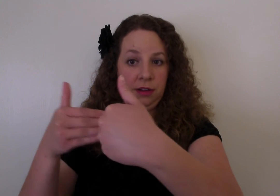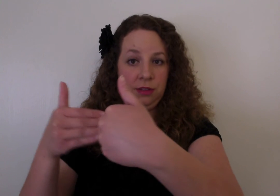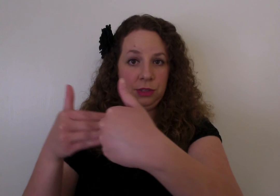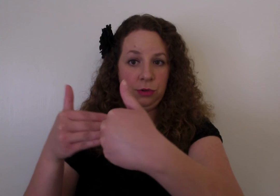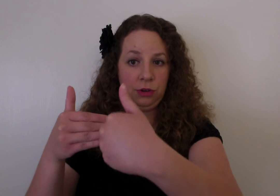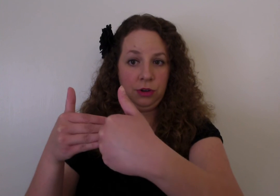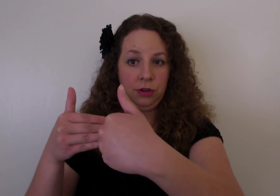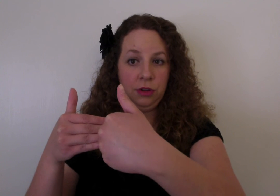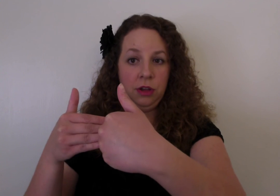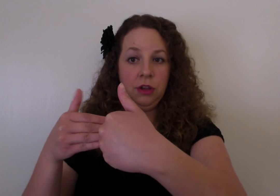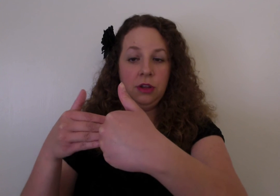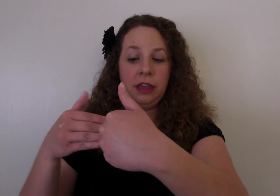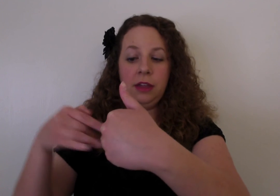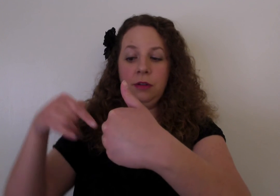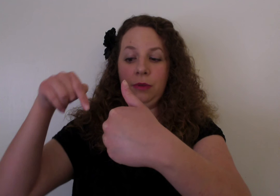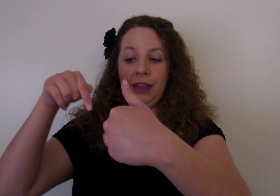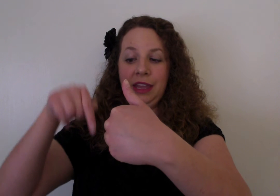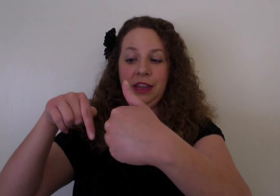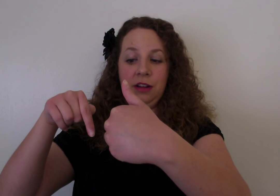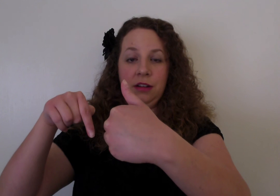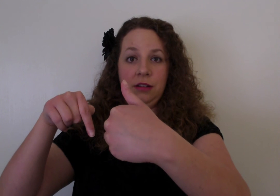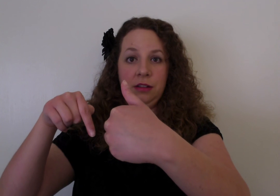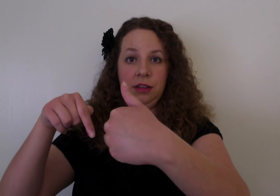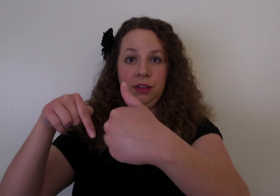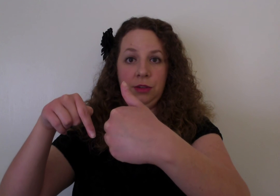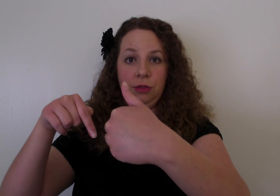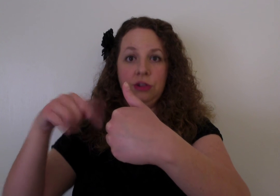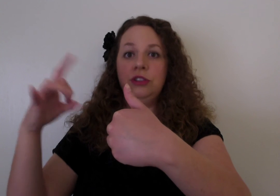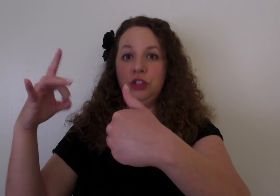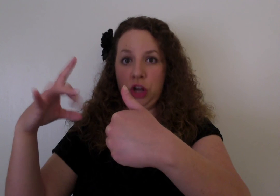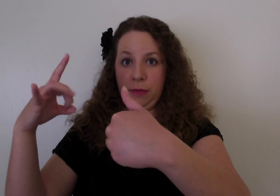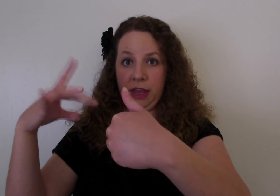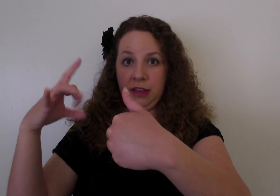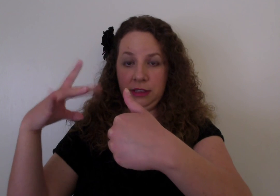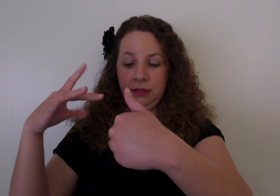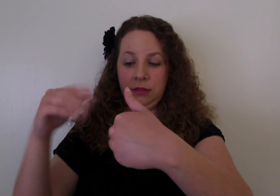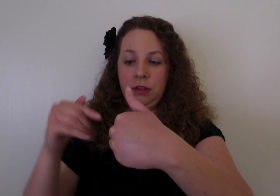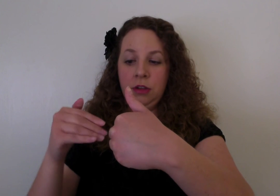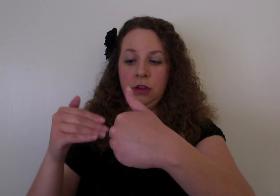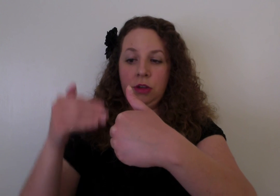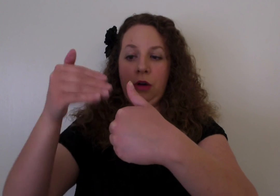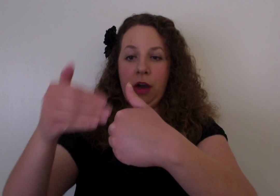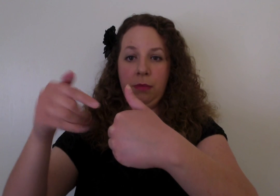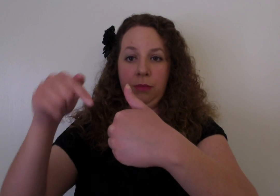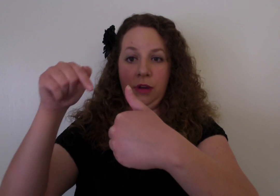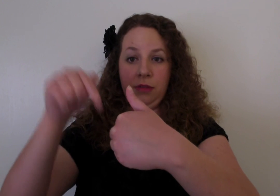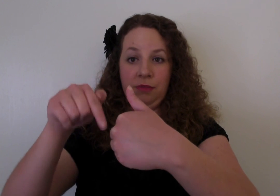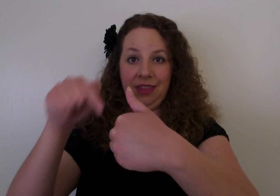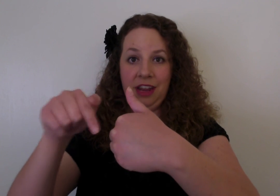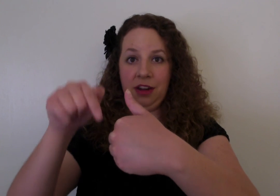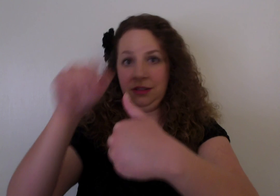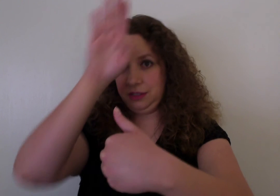this corner, okay, right here, the corner, Starbucks. Go up one right there,